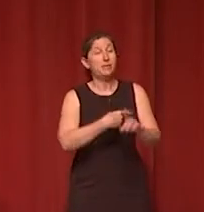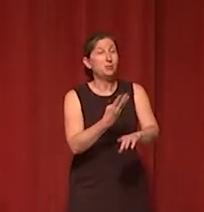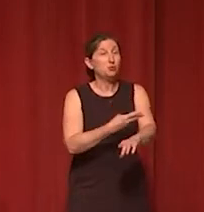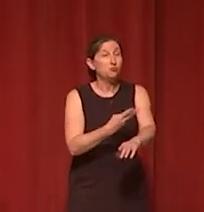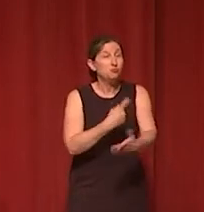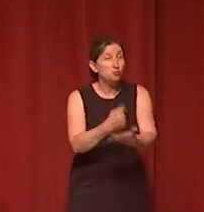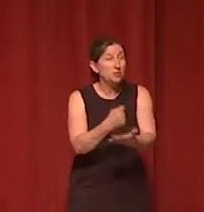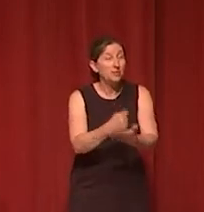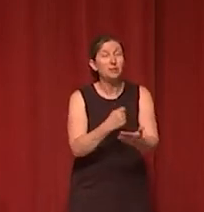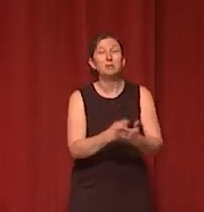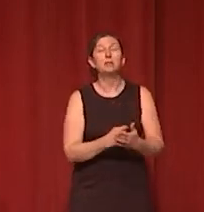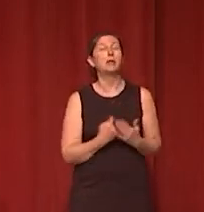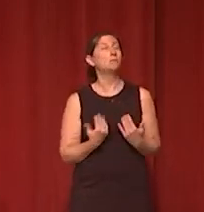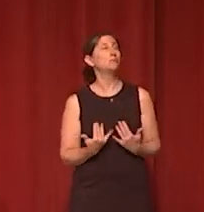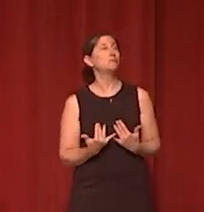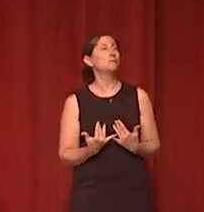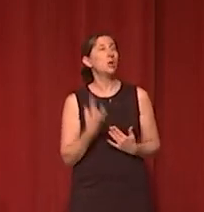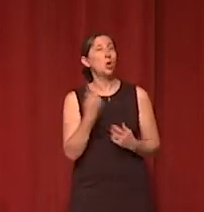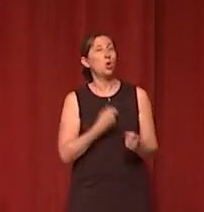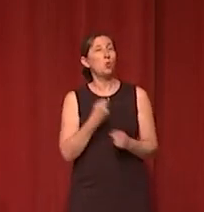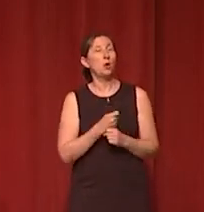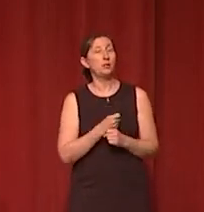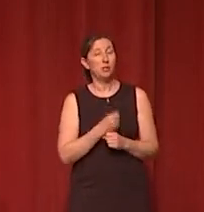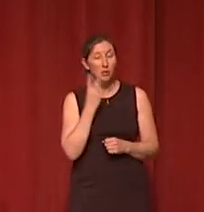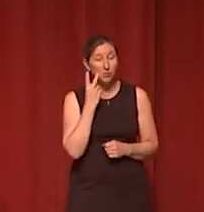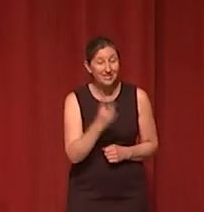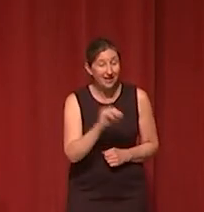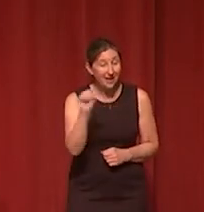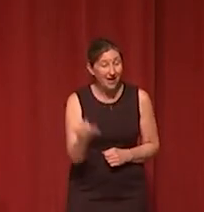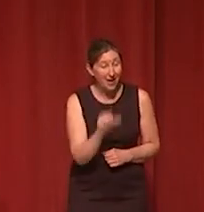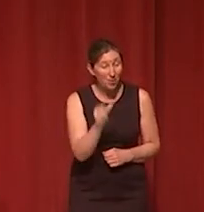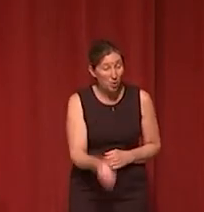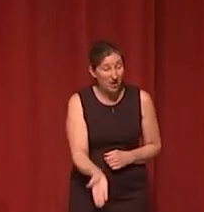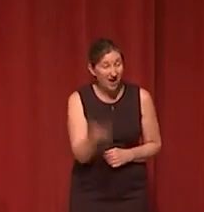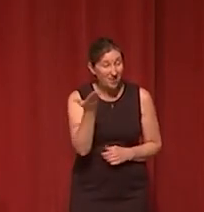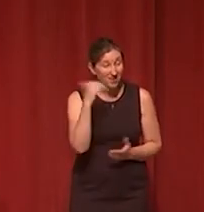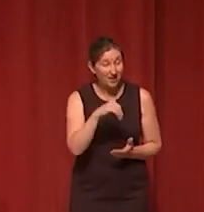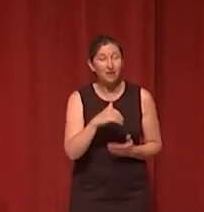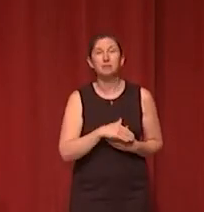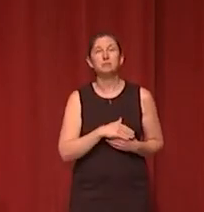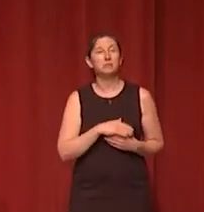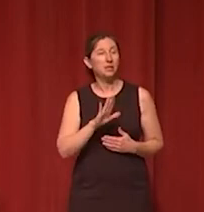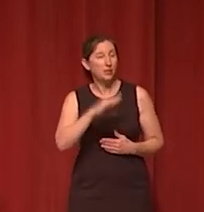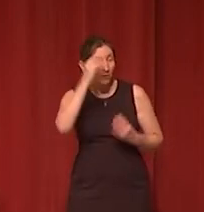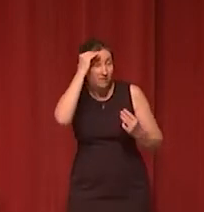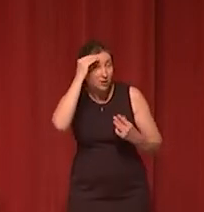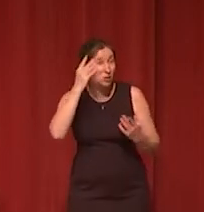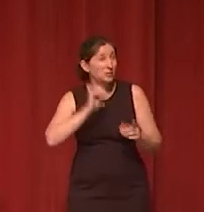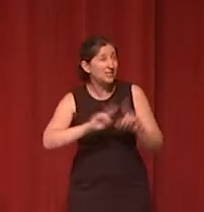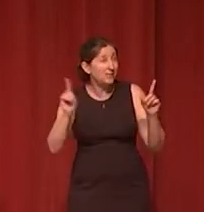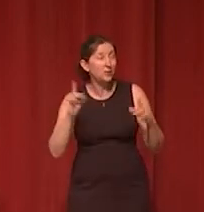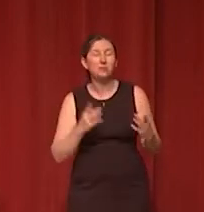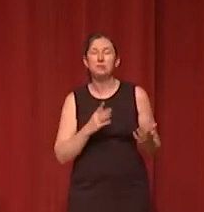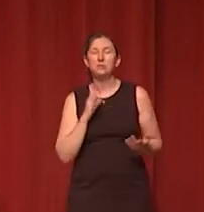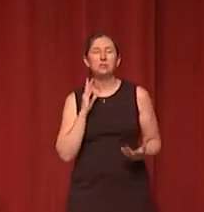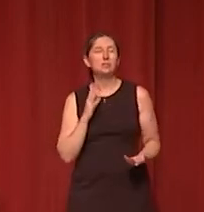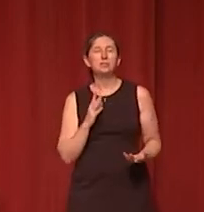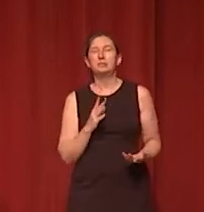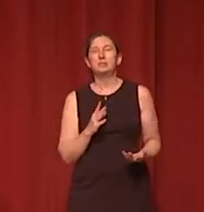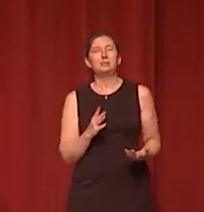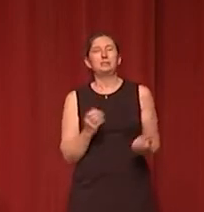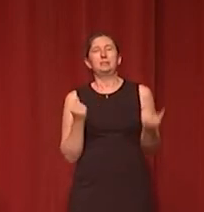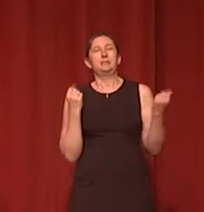show an impact clinically or not, and where they were in their cognition or memory as well. So I think more to come, at least from my